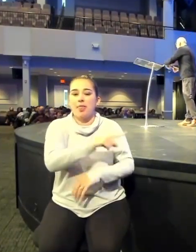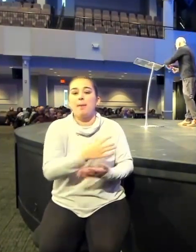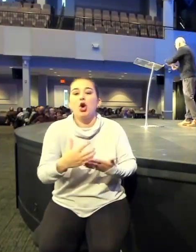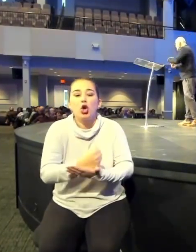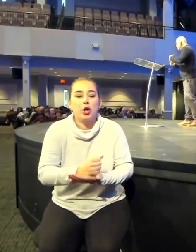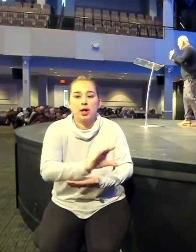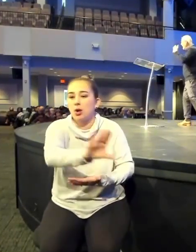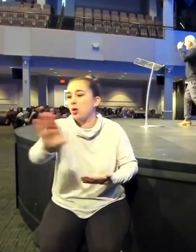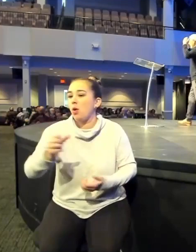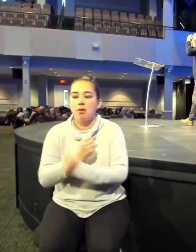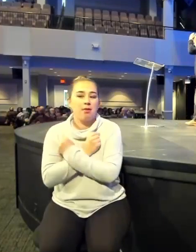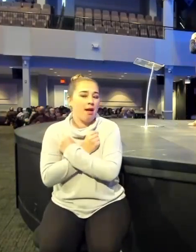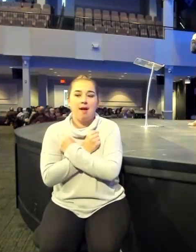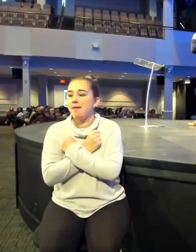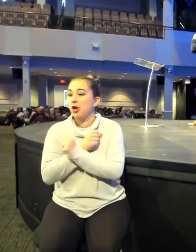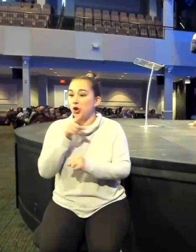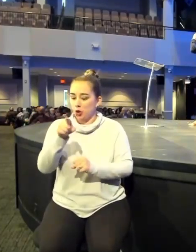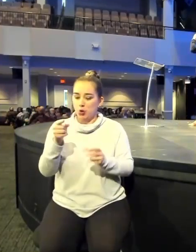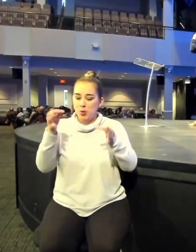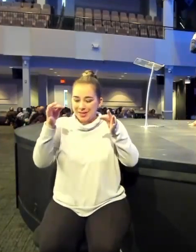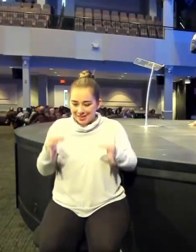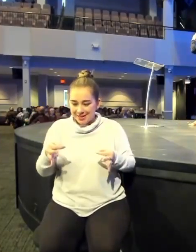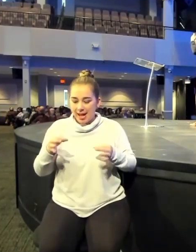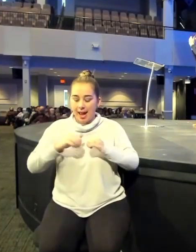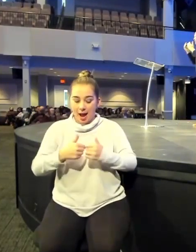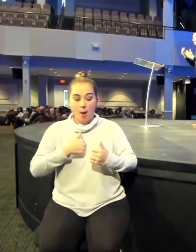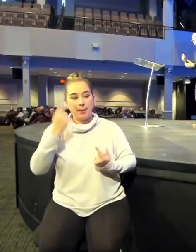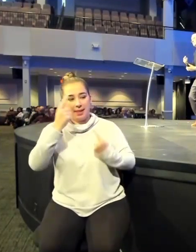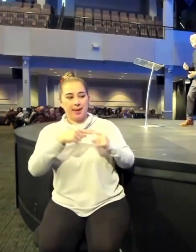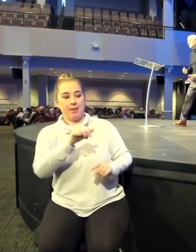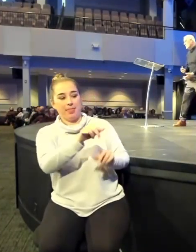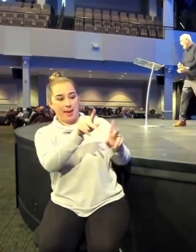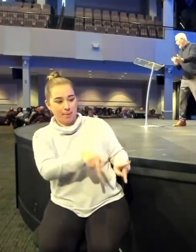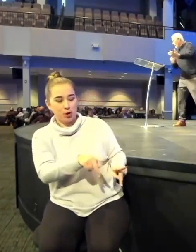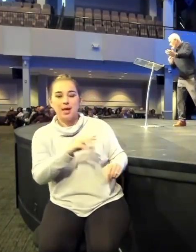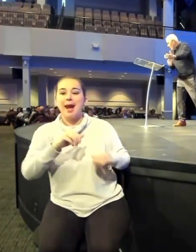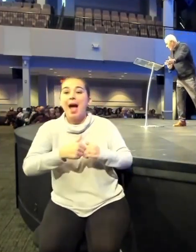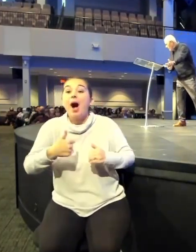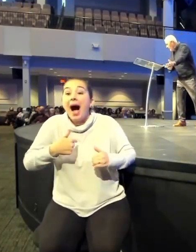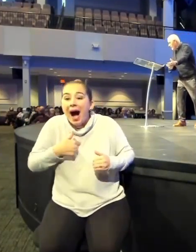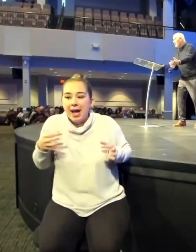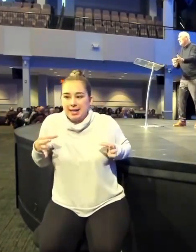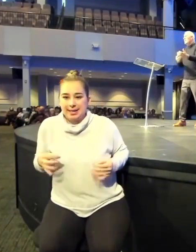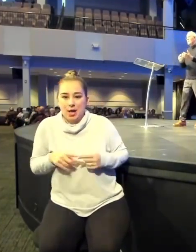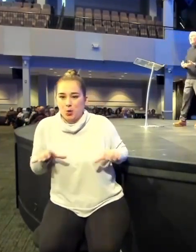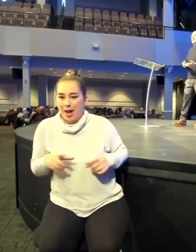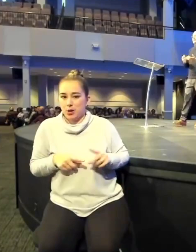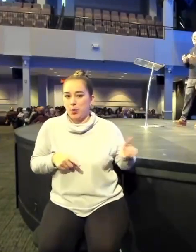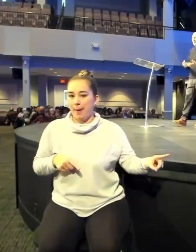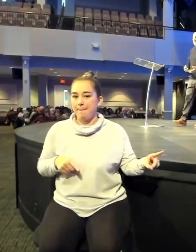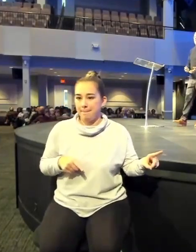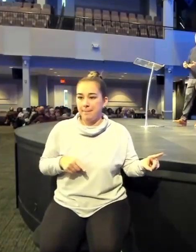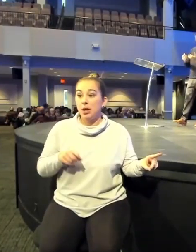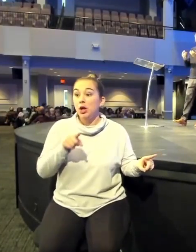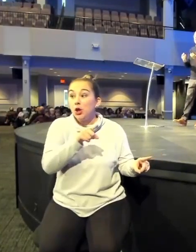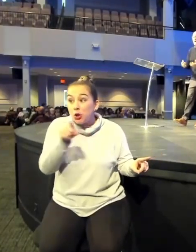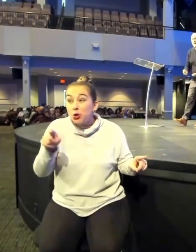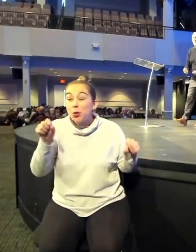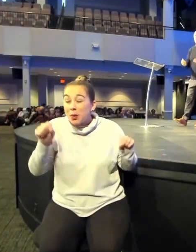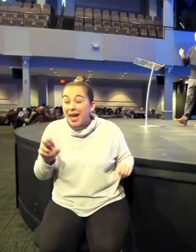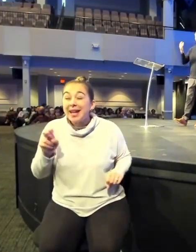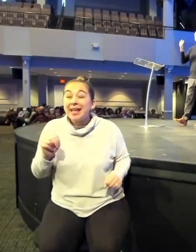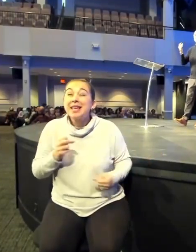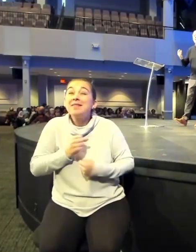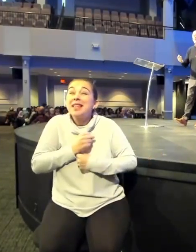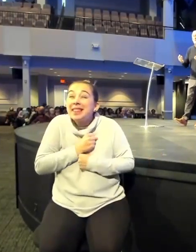your love. It's based upon how you choose to think about them and how you choose to act toward them. You can even